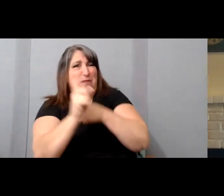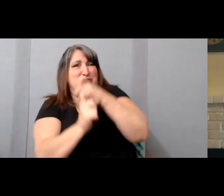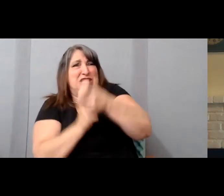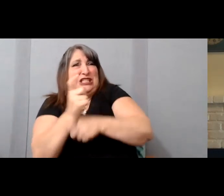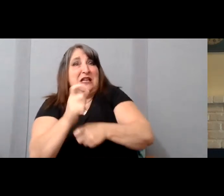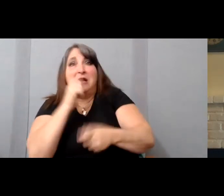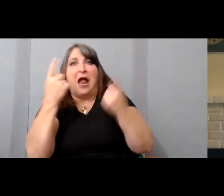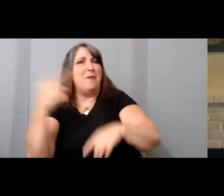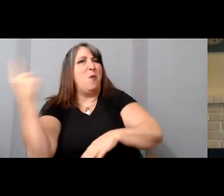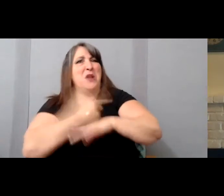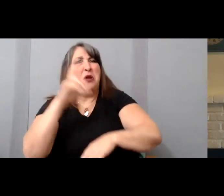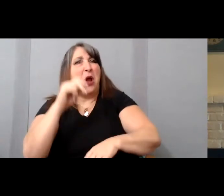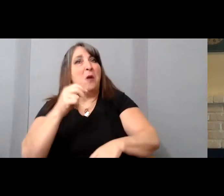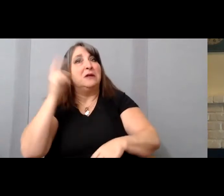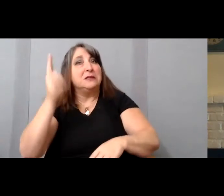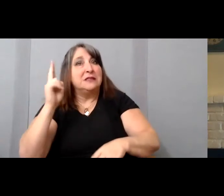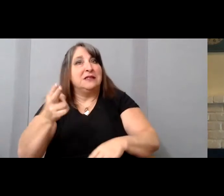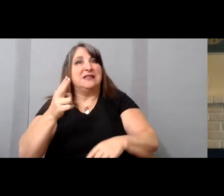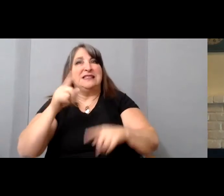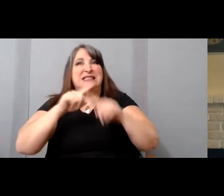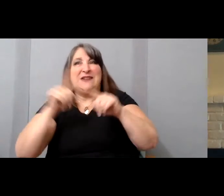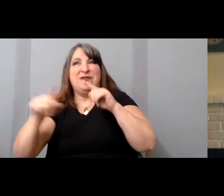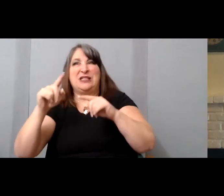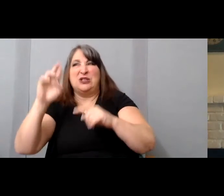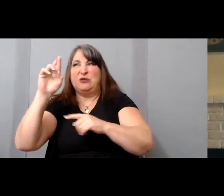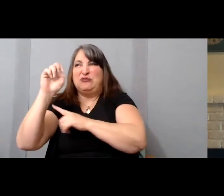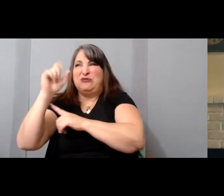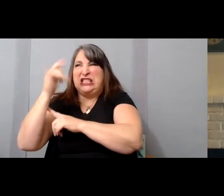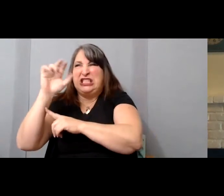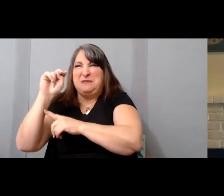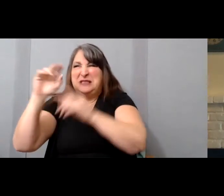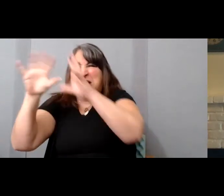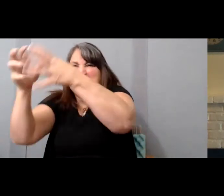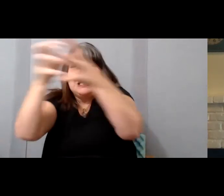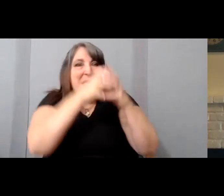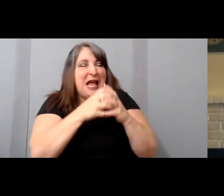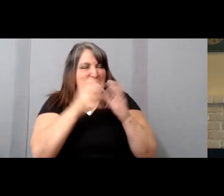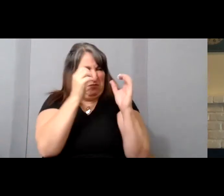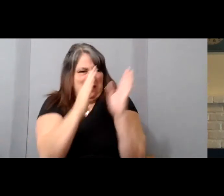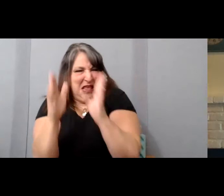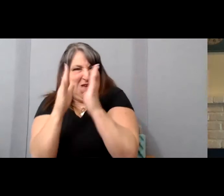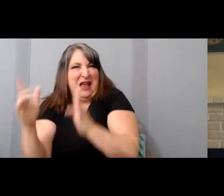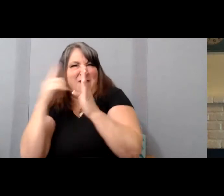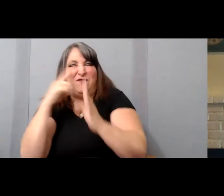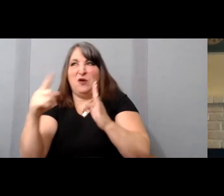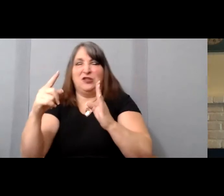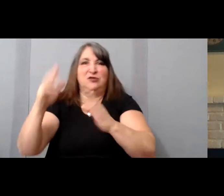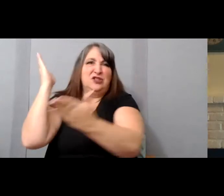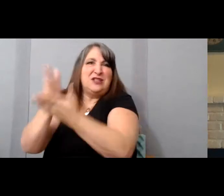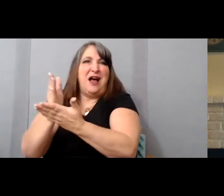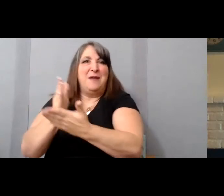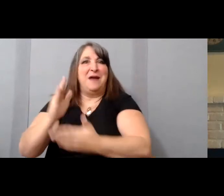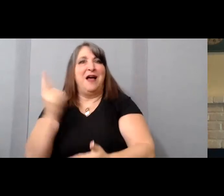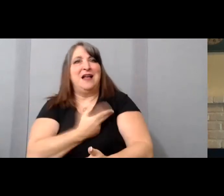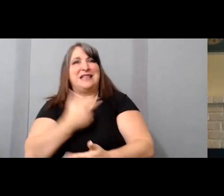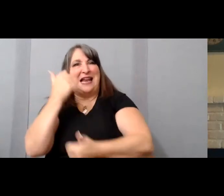overnight. Historically, rising regimes have intricately laid out plans to deceive the masses at every level, something we have bared witness to